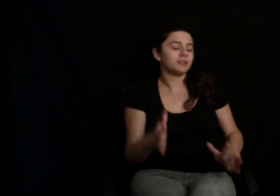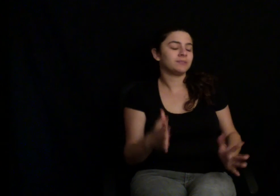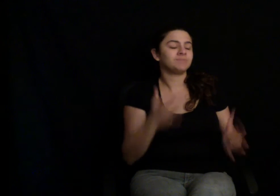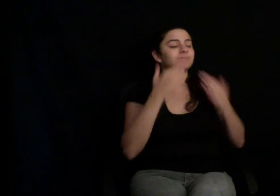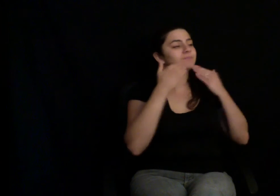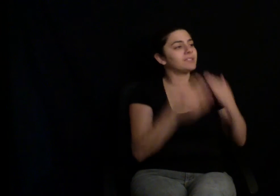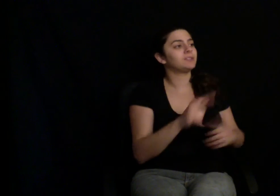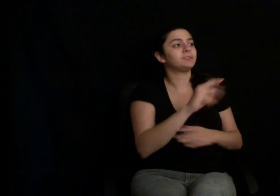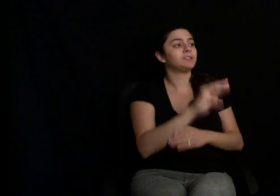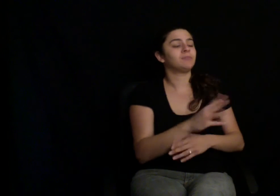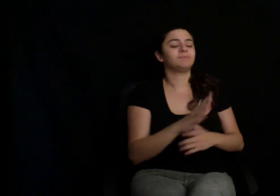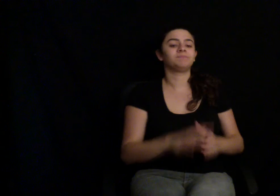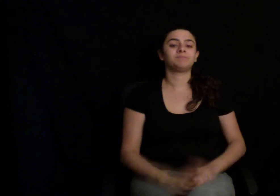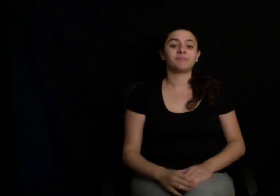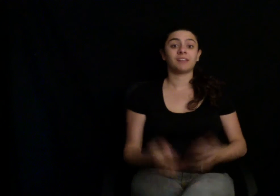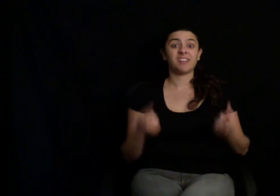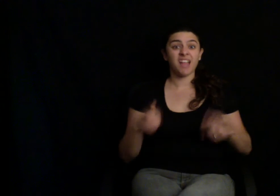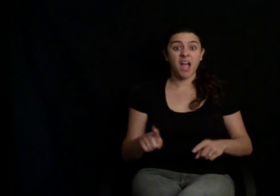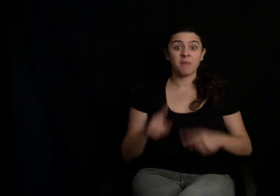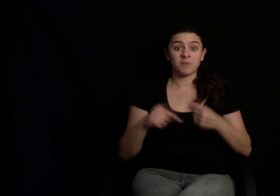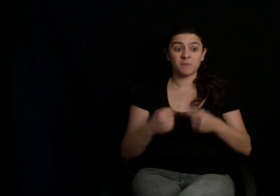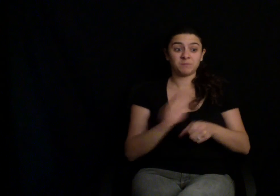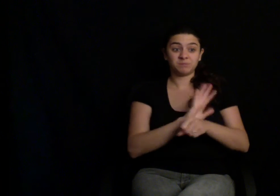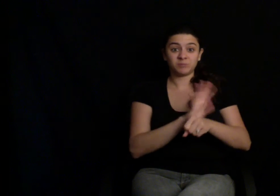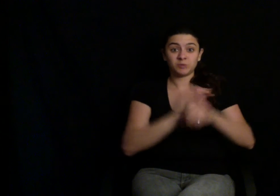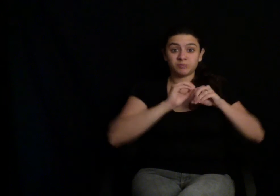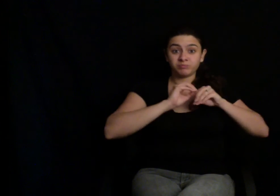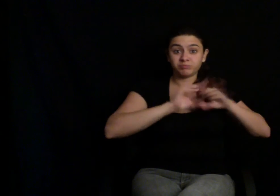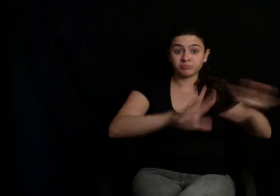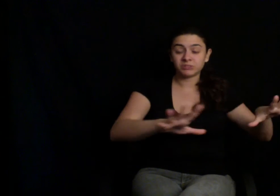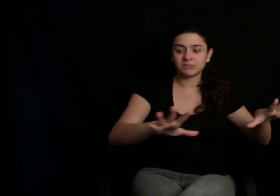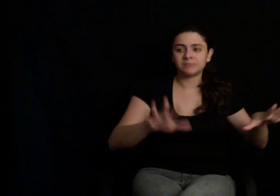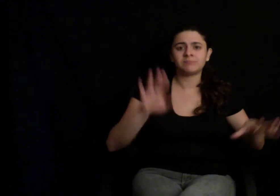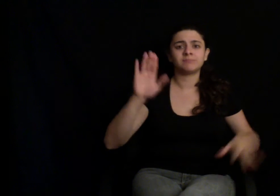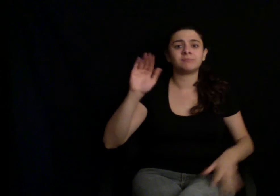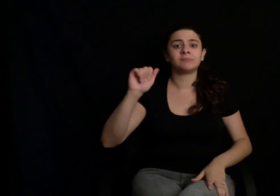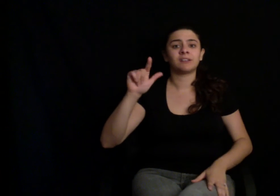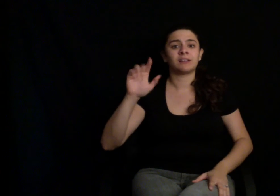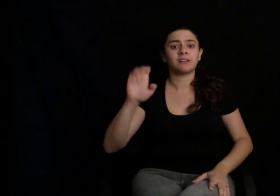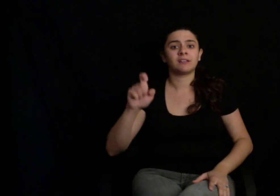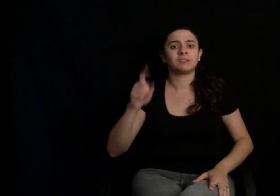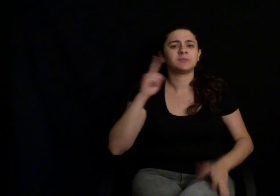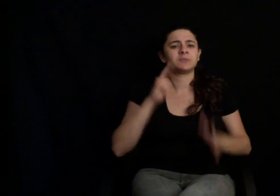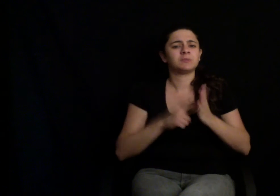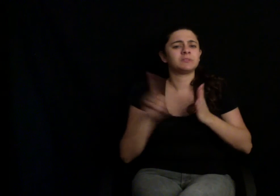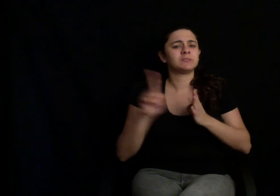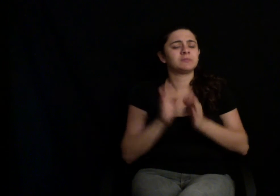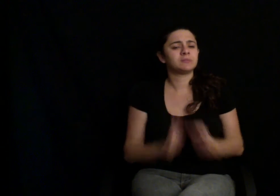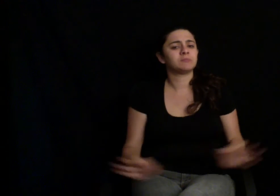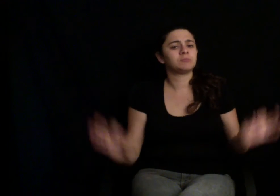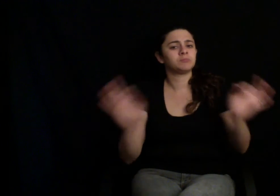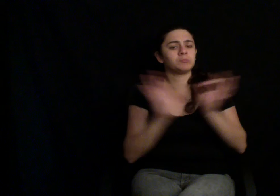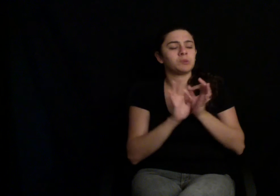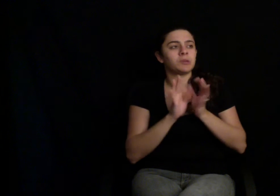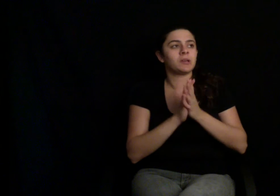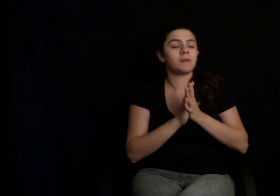funny thing is that when the movie came out, Alexander did notice something very important in the film. I think they cut me from the movie. It didn't make the cutting room